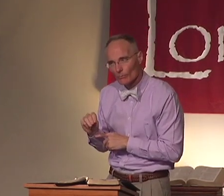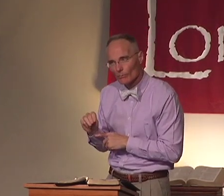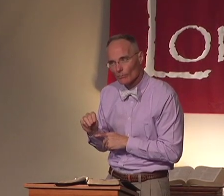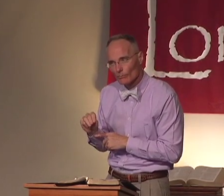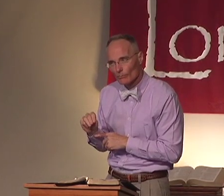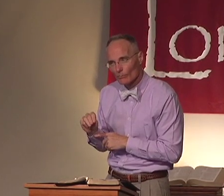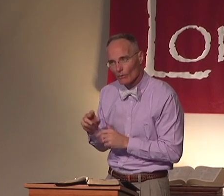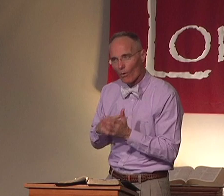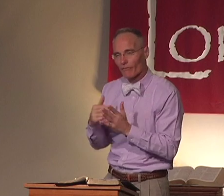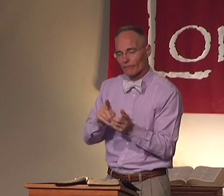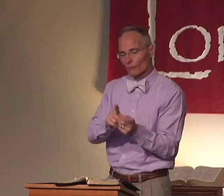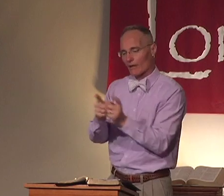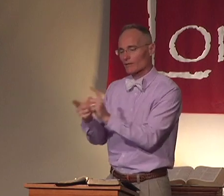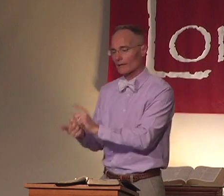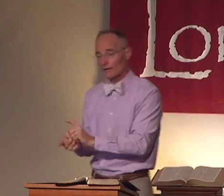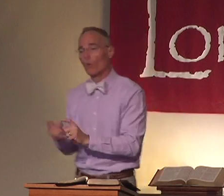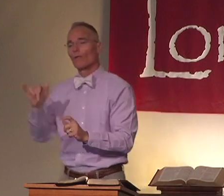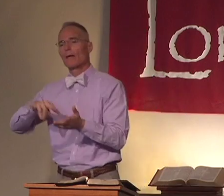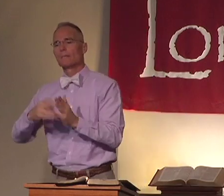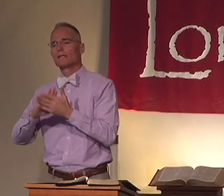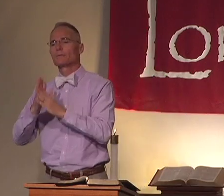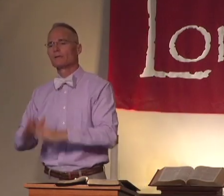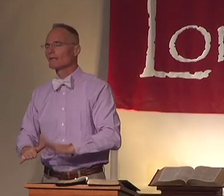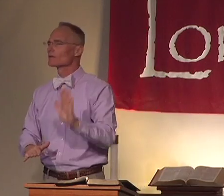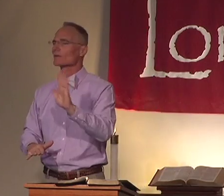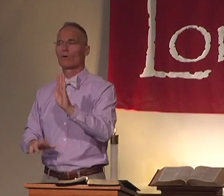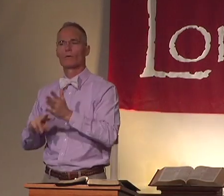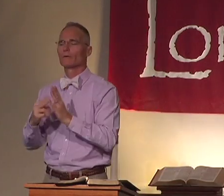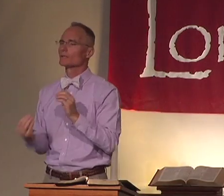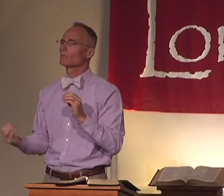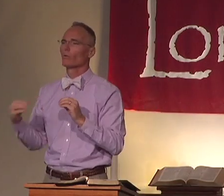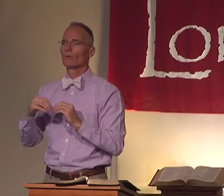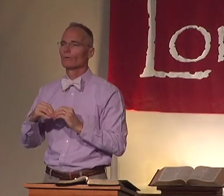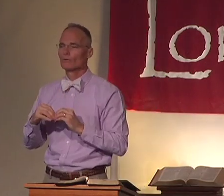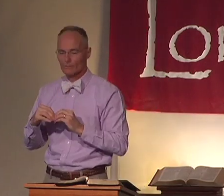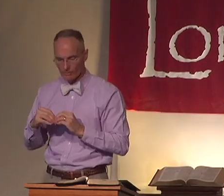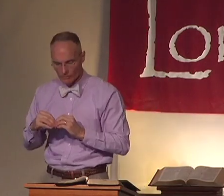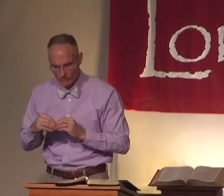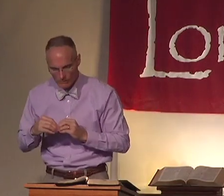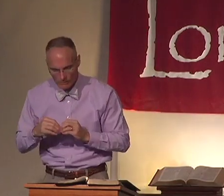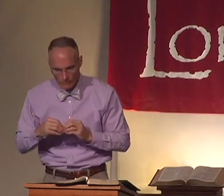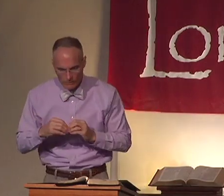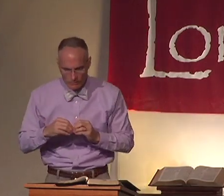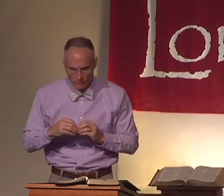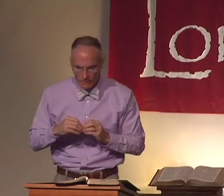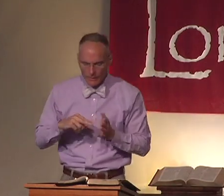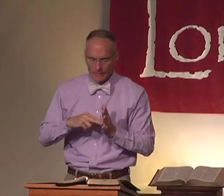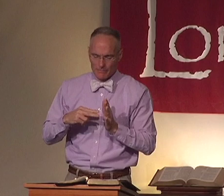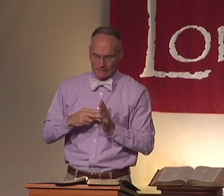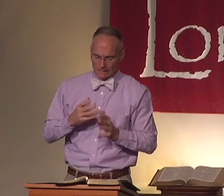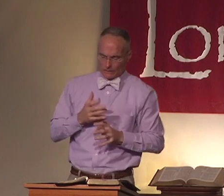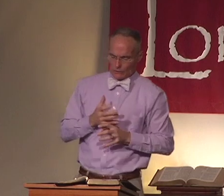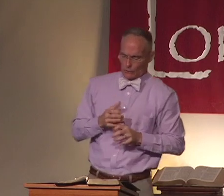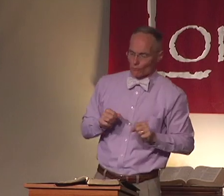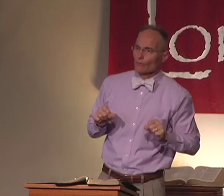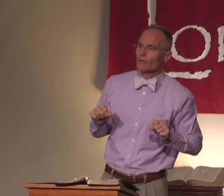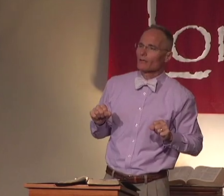Shalom. And often the translation says, oh, it means peace, but it means so much more than that. It